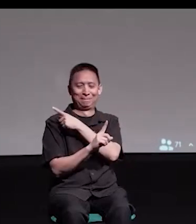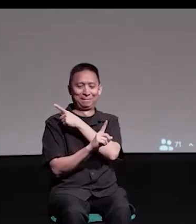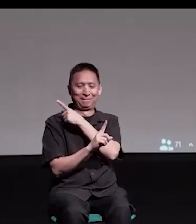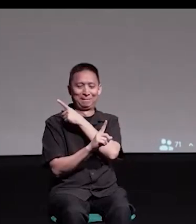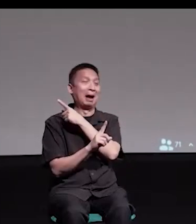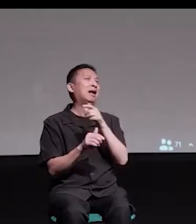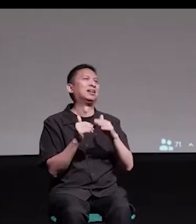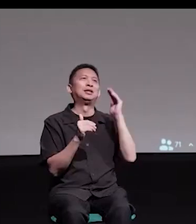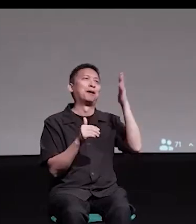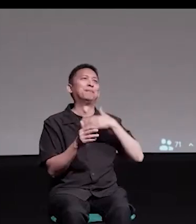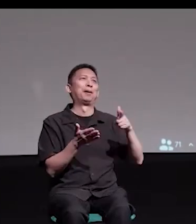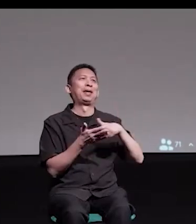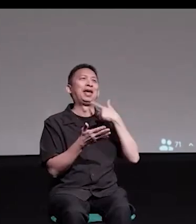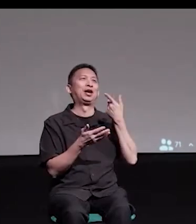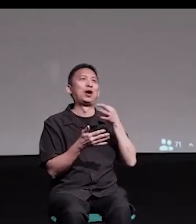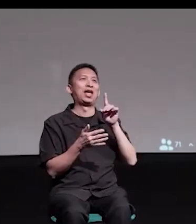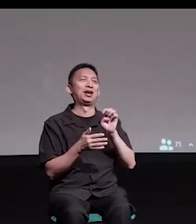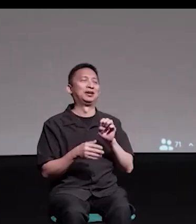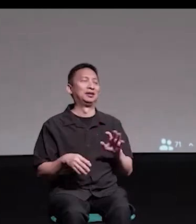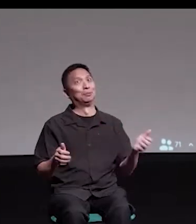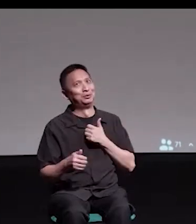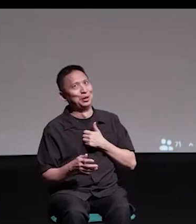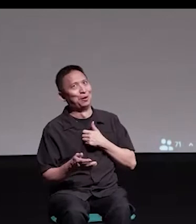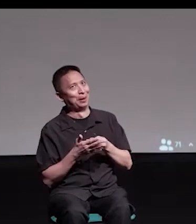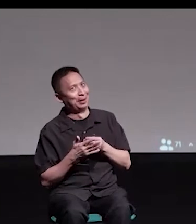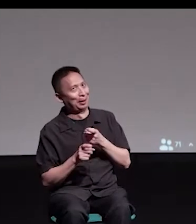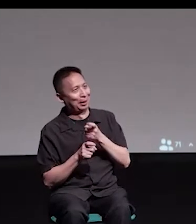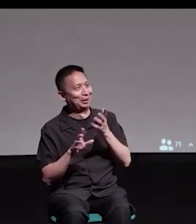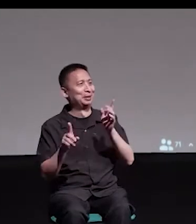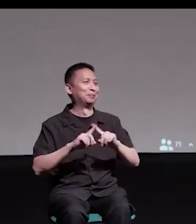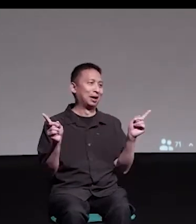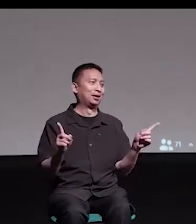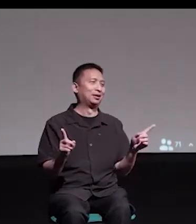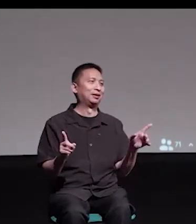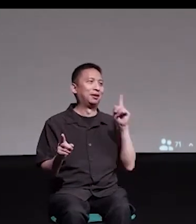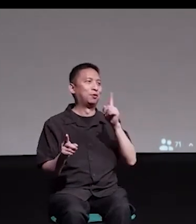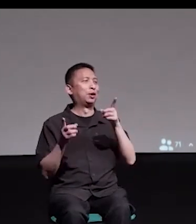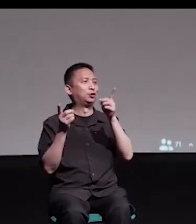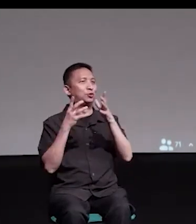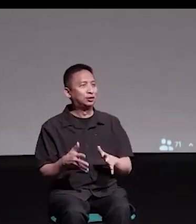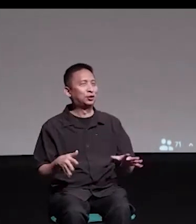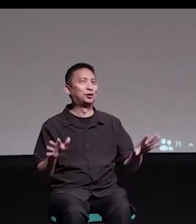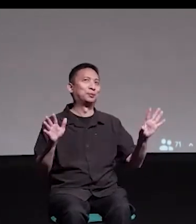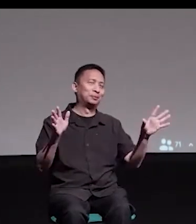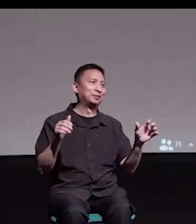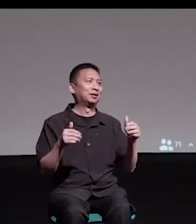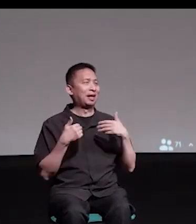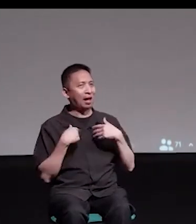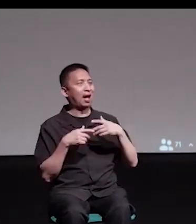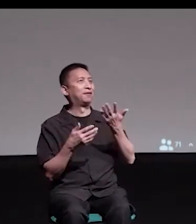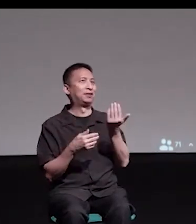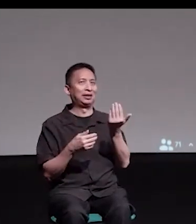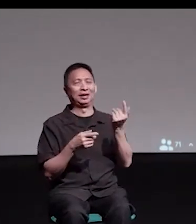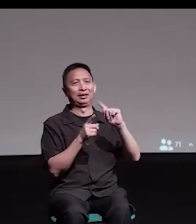Above my pay grade, no pun intended. But yeah, and the thing about the directors not having to have 15 different jobs, oh